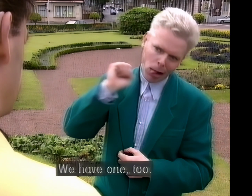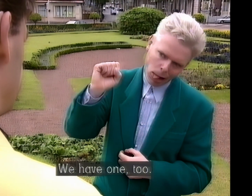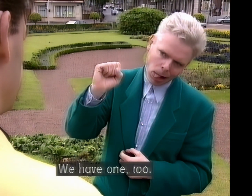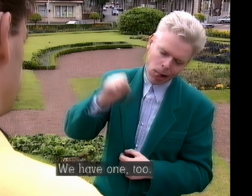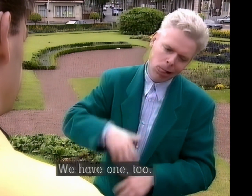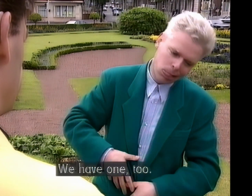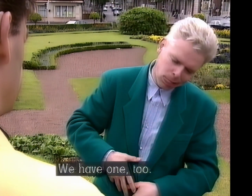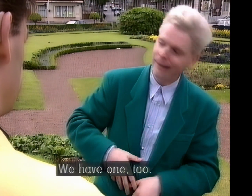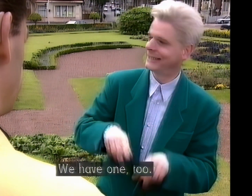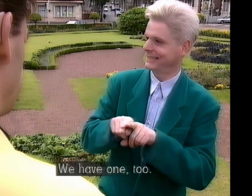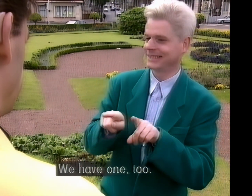We have one too.